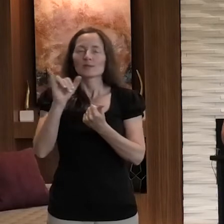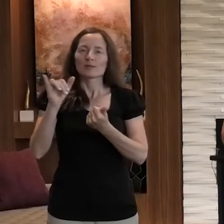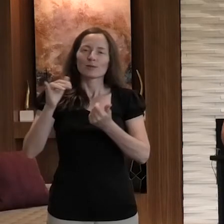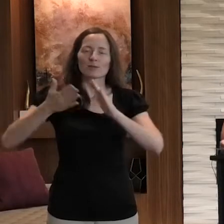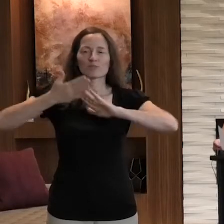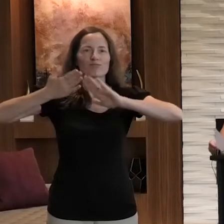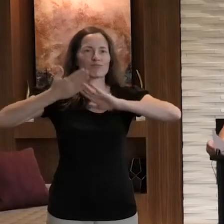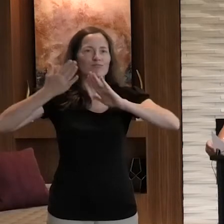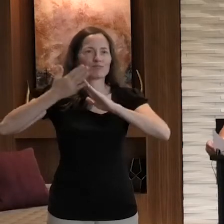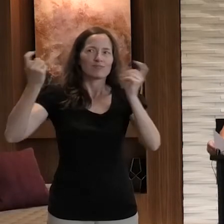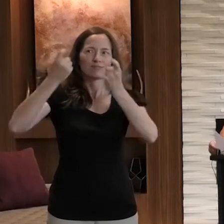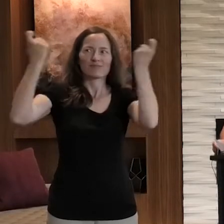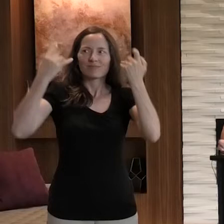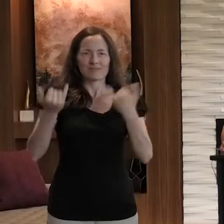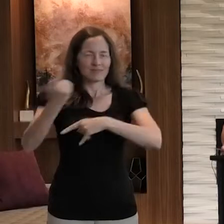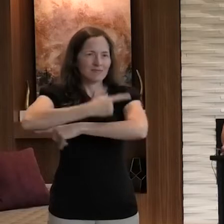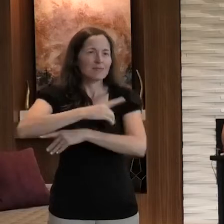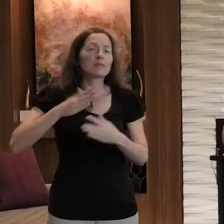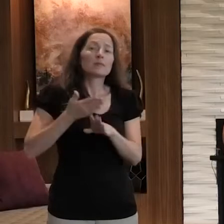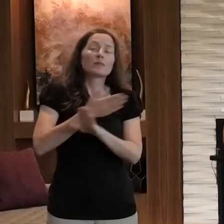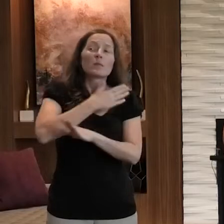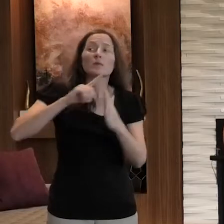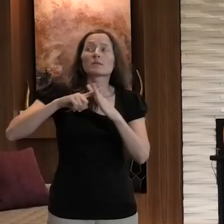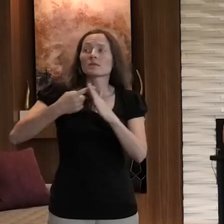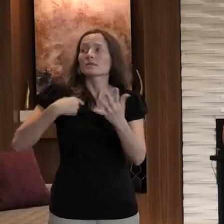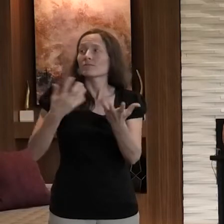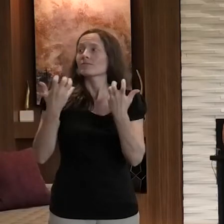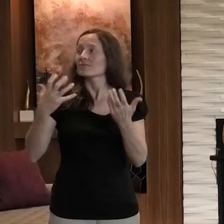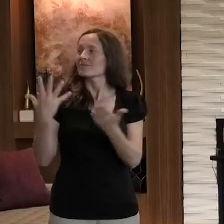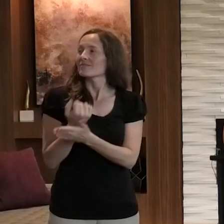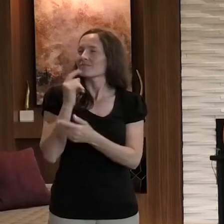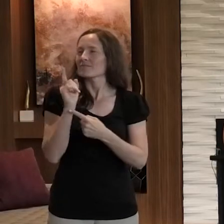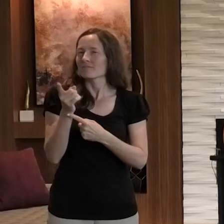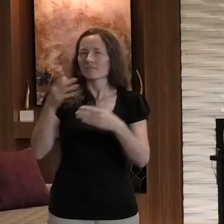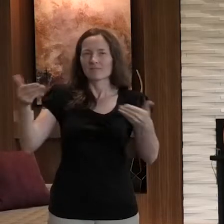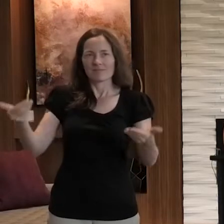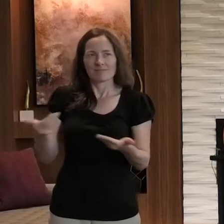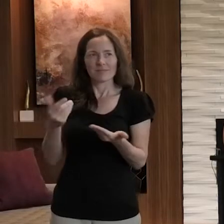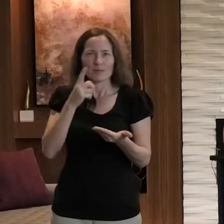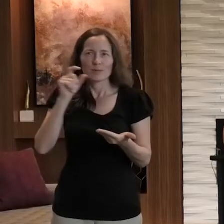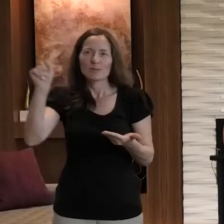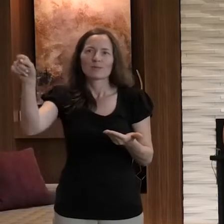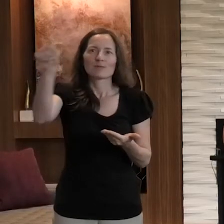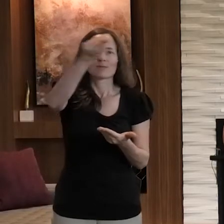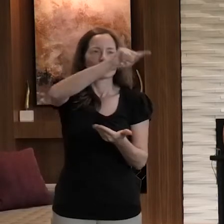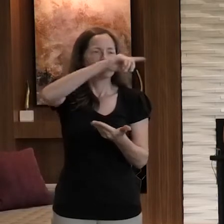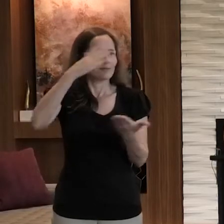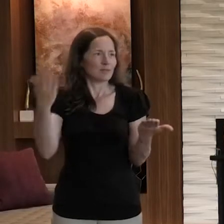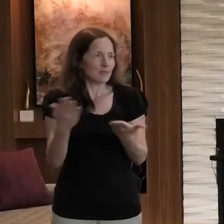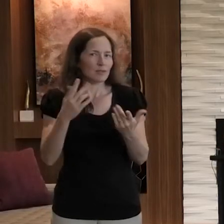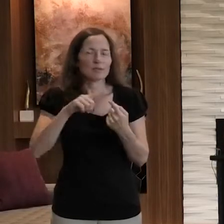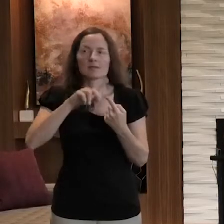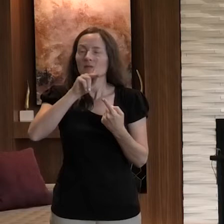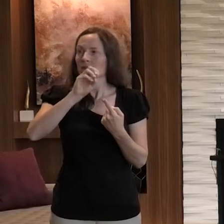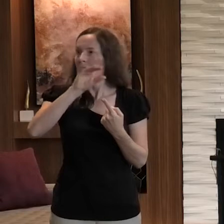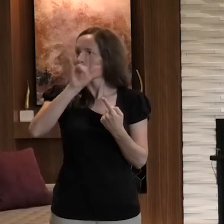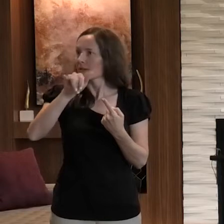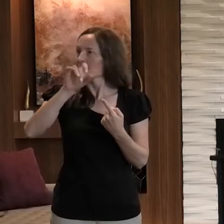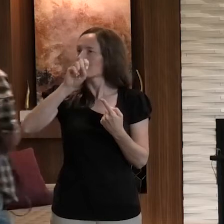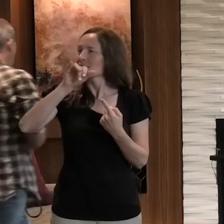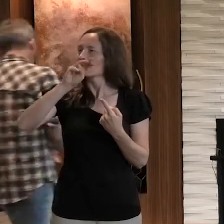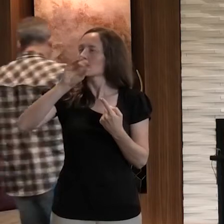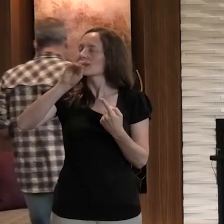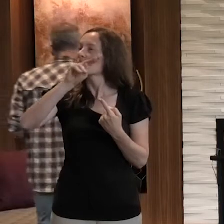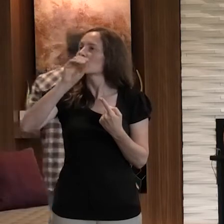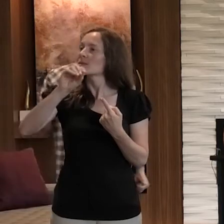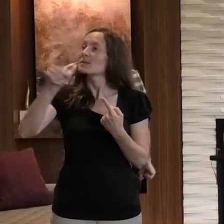And before we begin, I want to take a moment and introduce some folks that are in the crowd. Kelly Simino is the